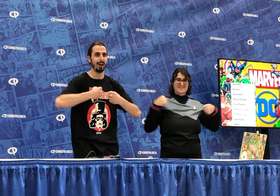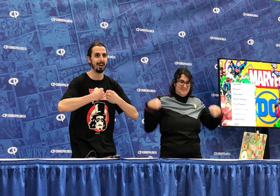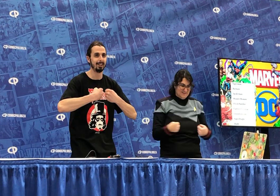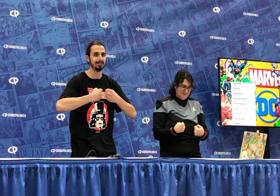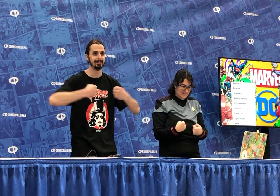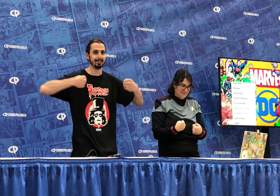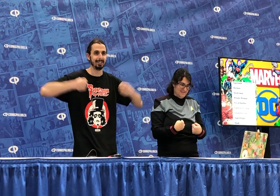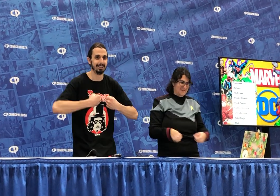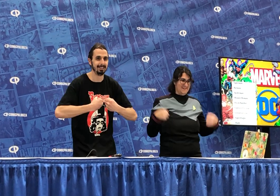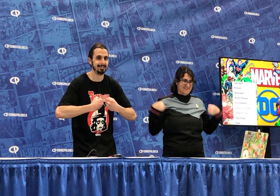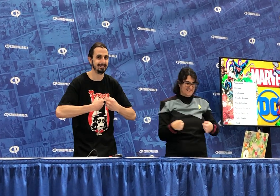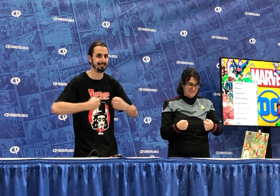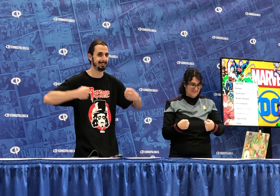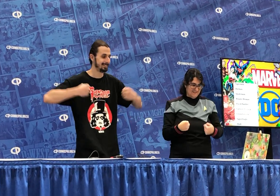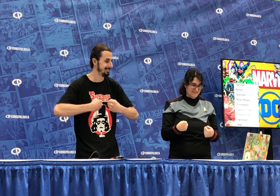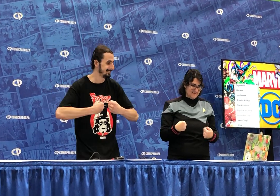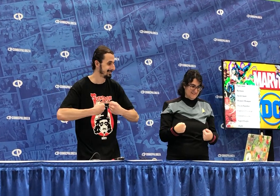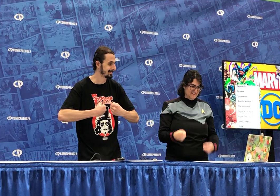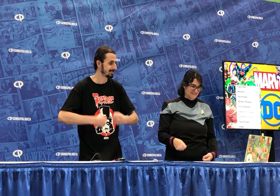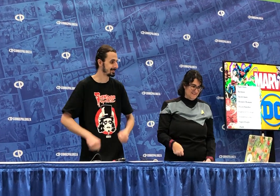Hulk. Hulk.